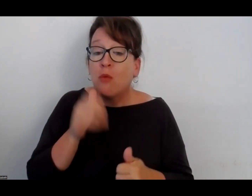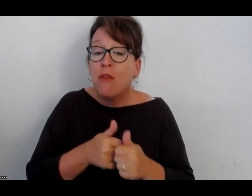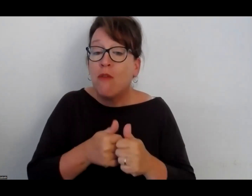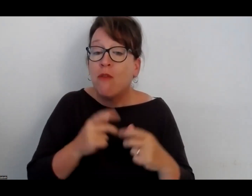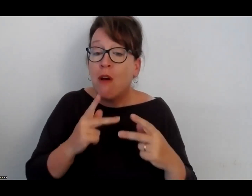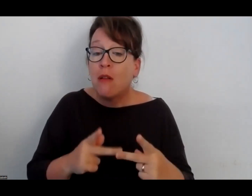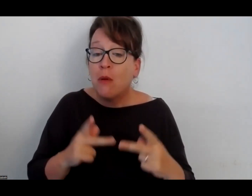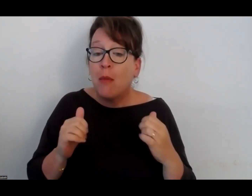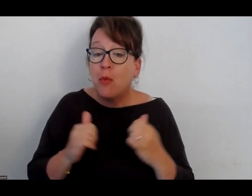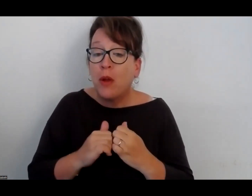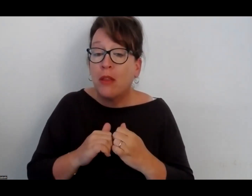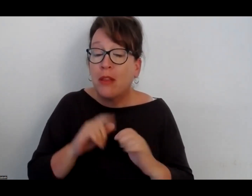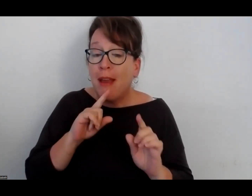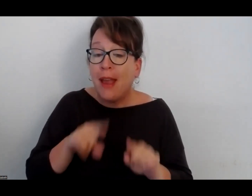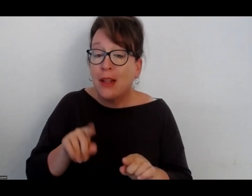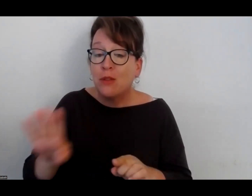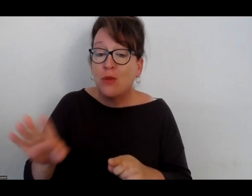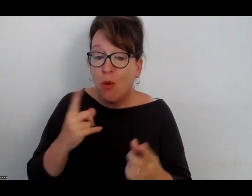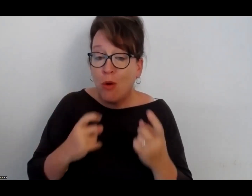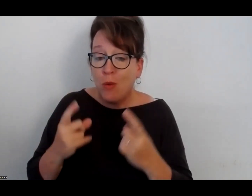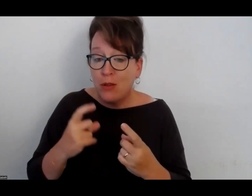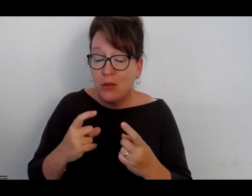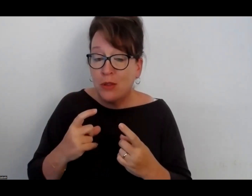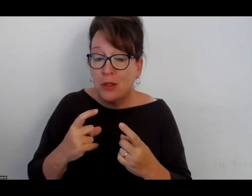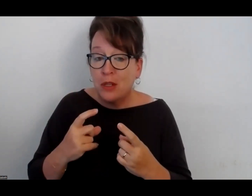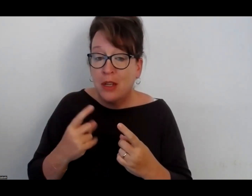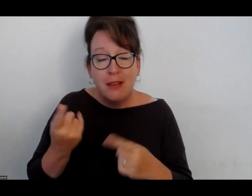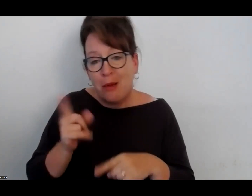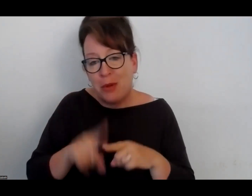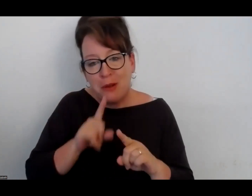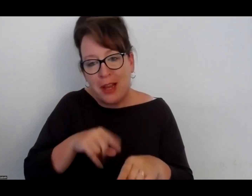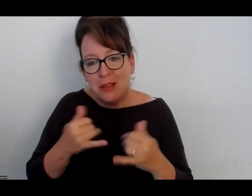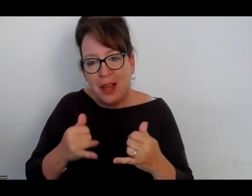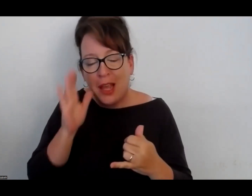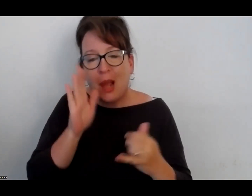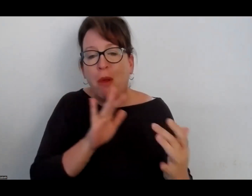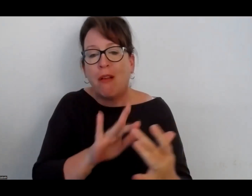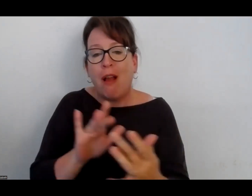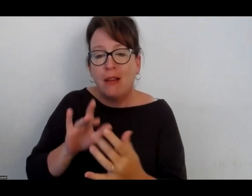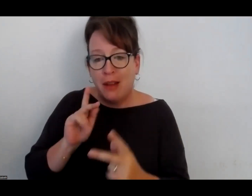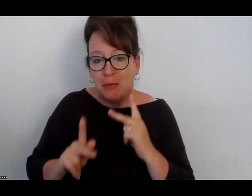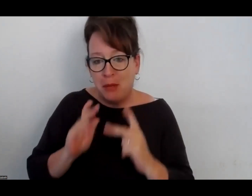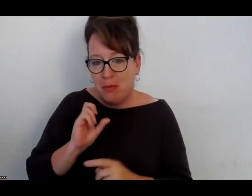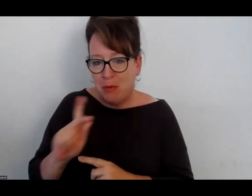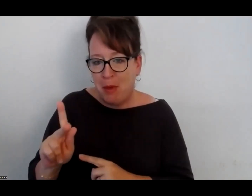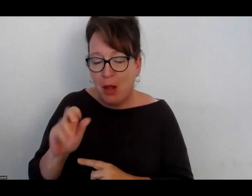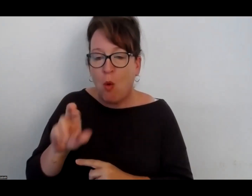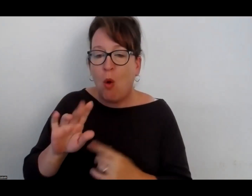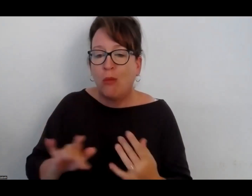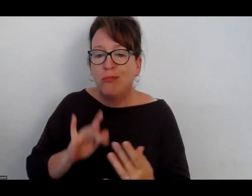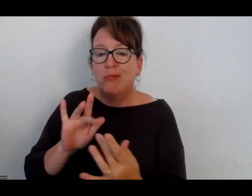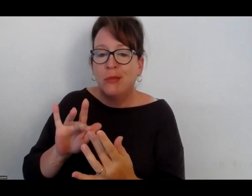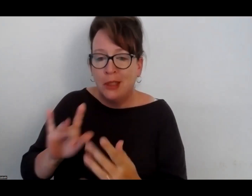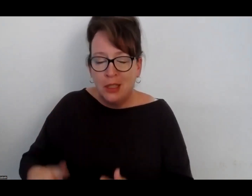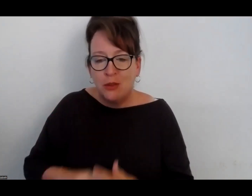the questions that were asked that we could not answer and get back to folks or reach out to them to have a conversation